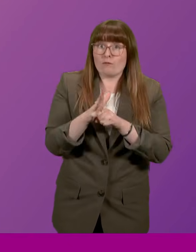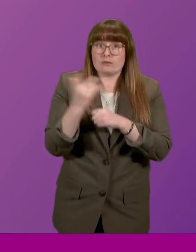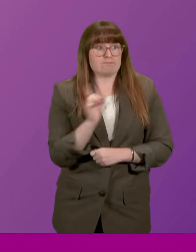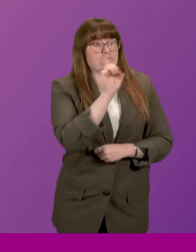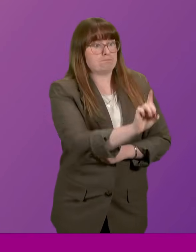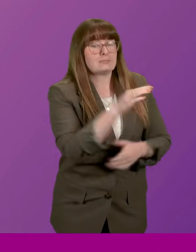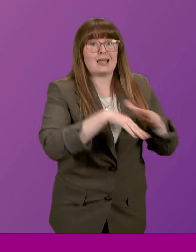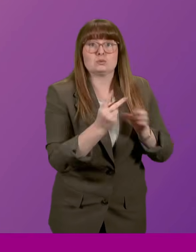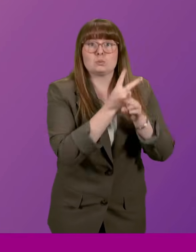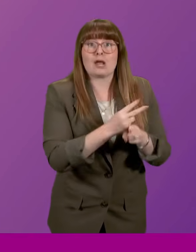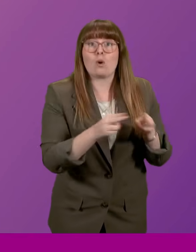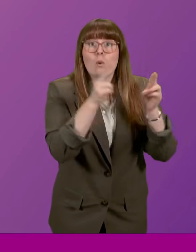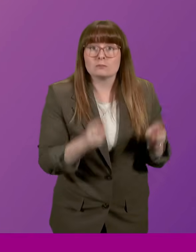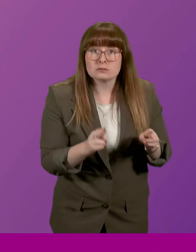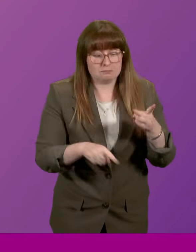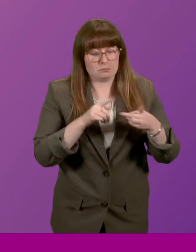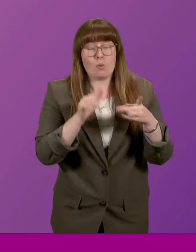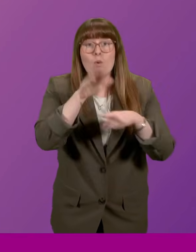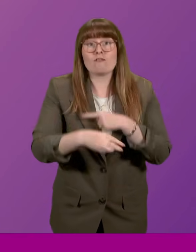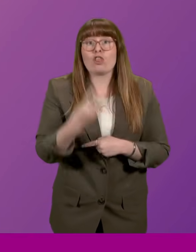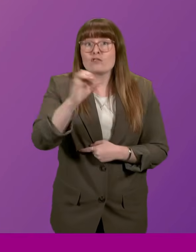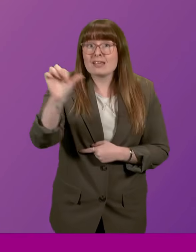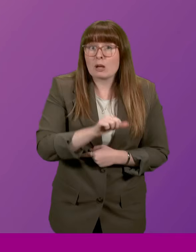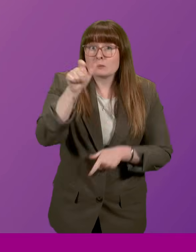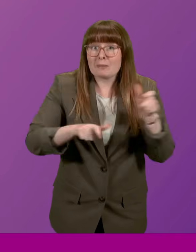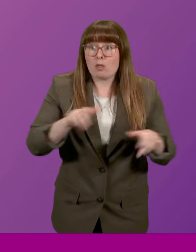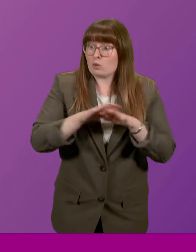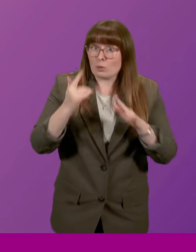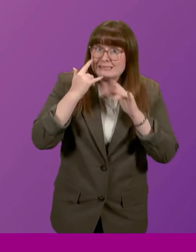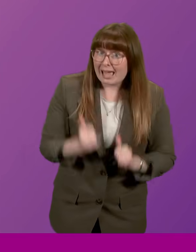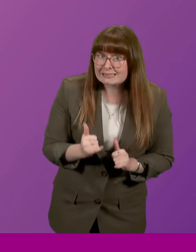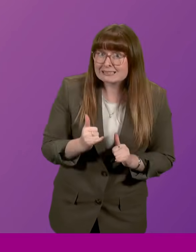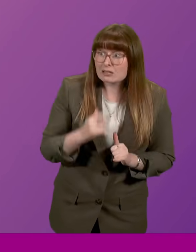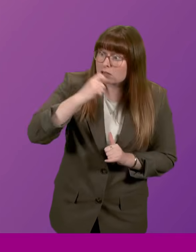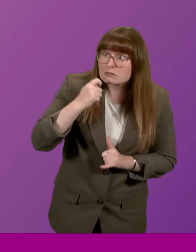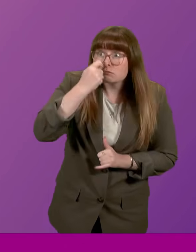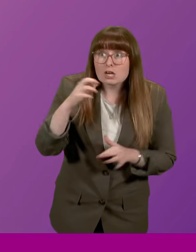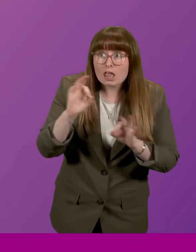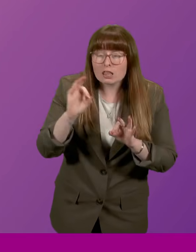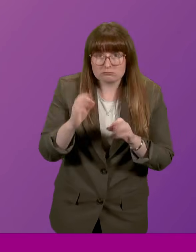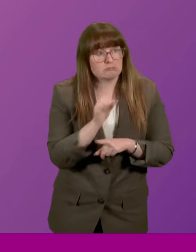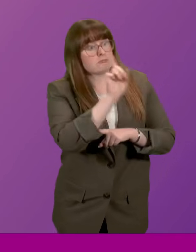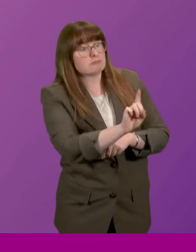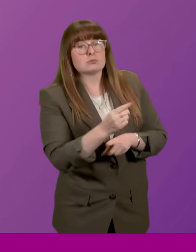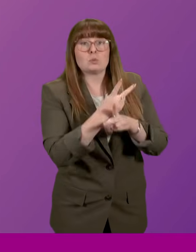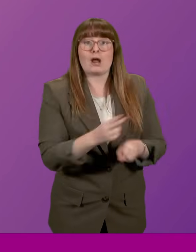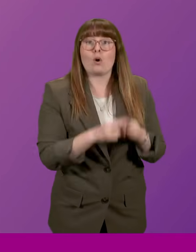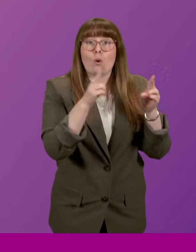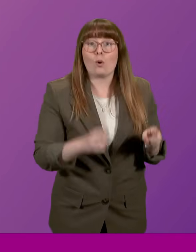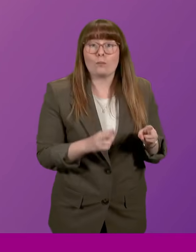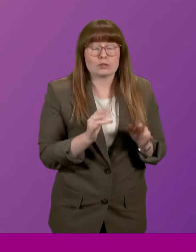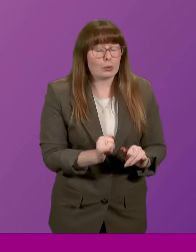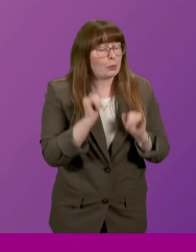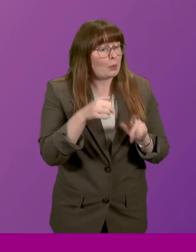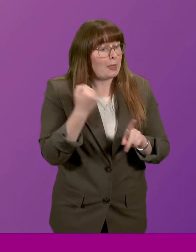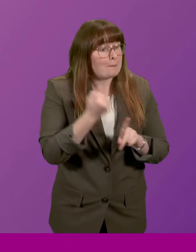care homes. Over 3,000 untested patients were sent into care homes. And the devastating consequence